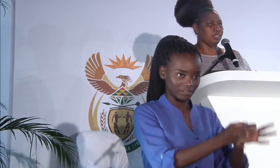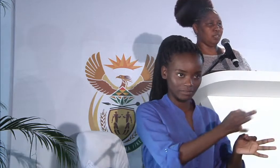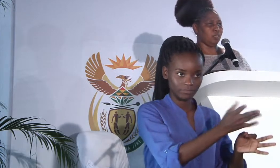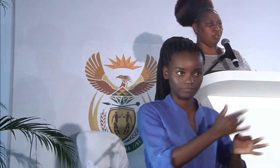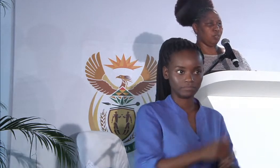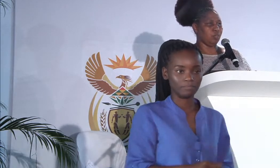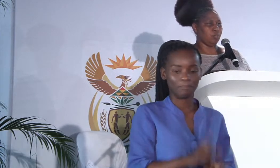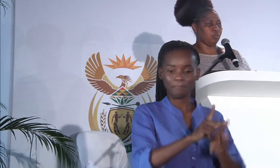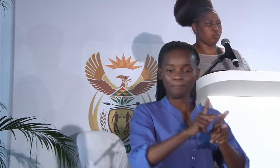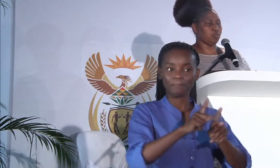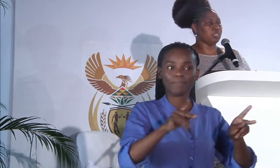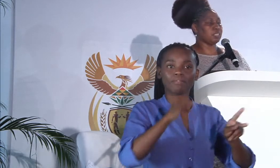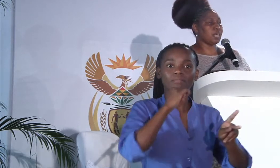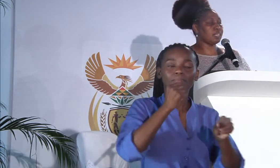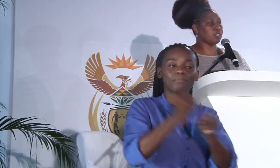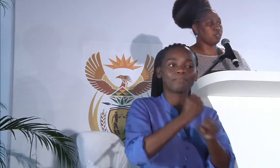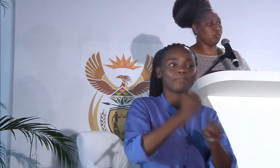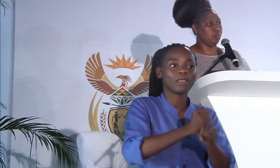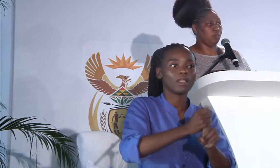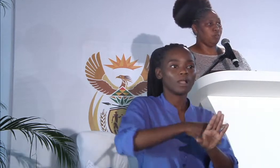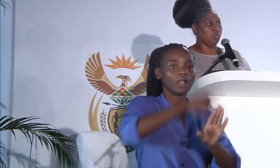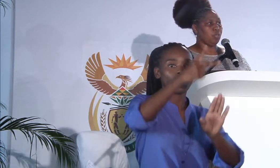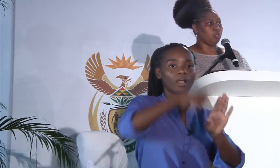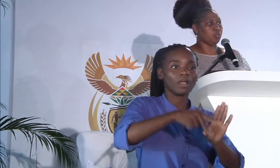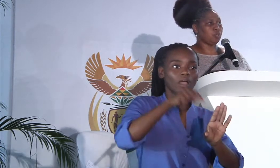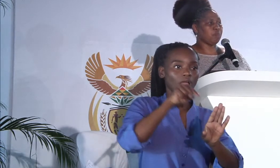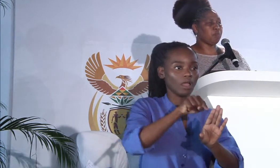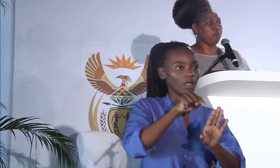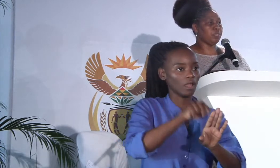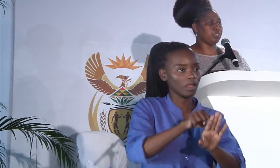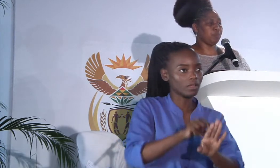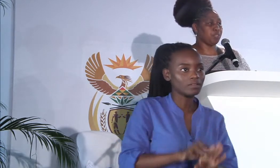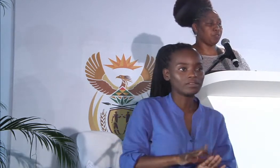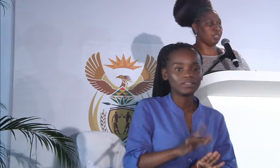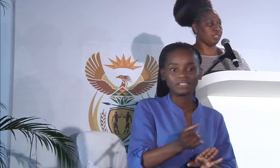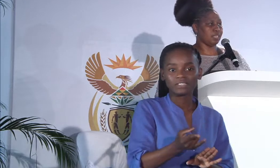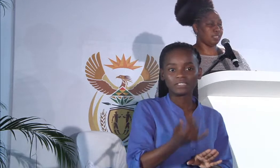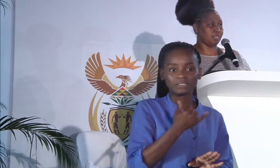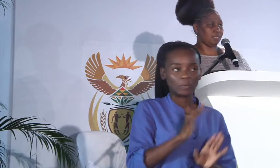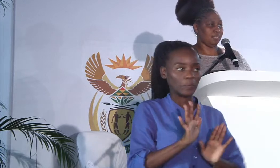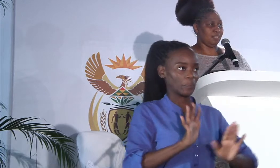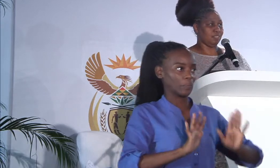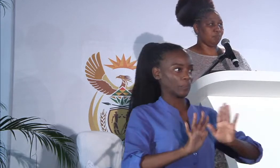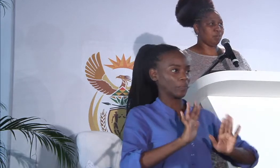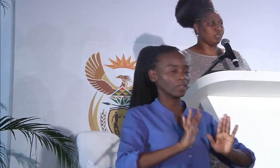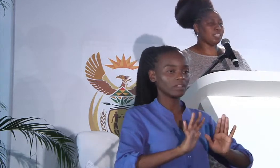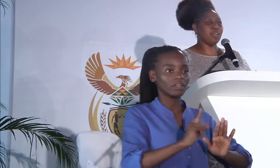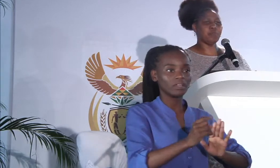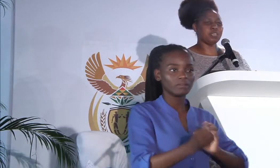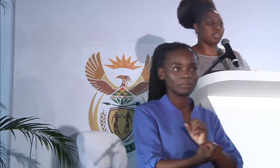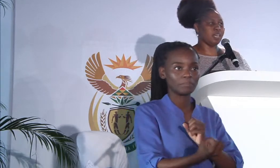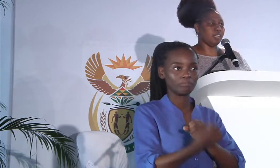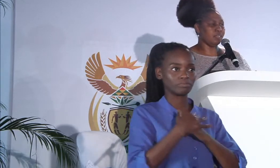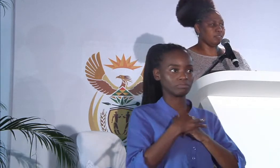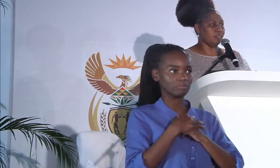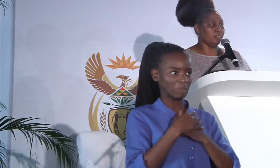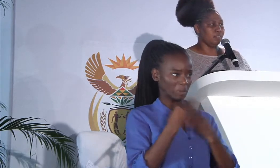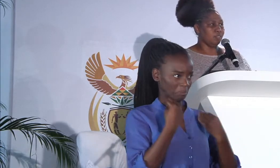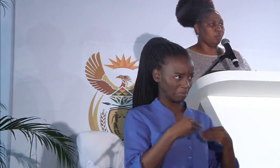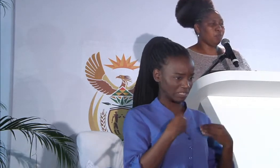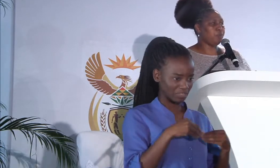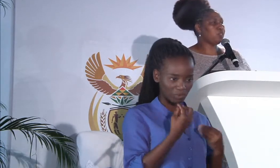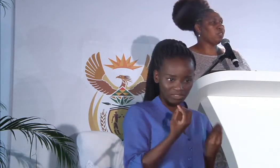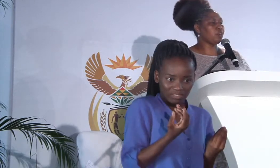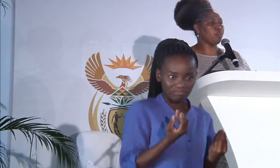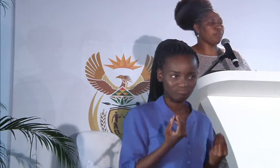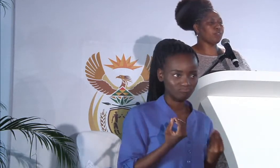policymakers to detract you, to keep you busy with useless things. Because, we can, we'll